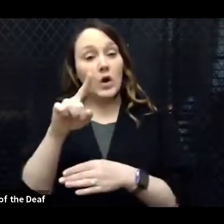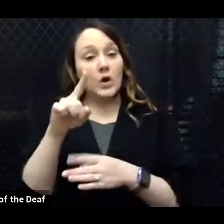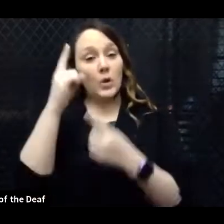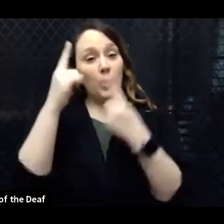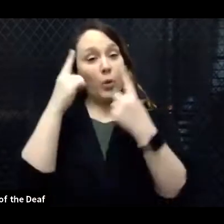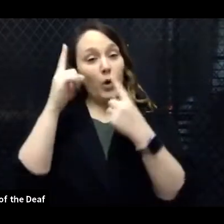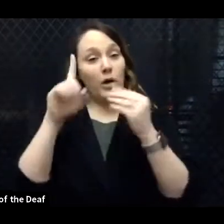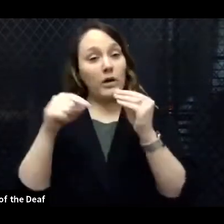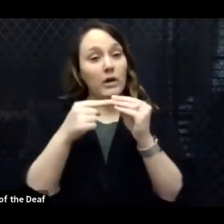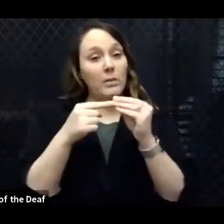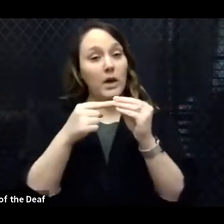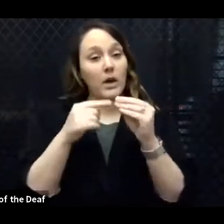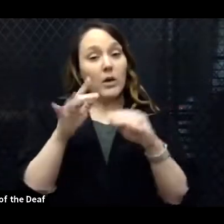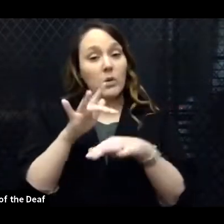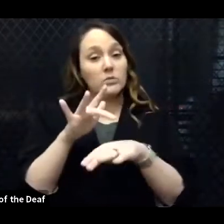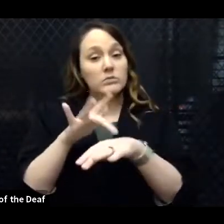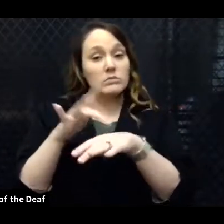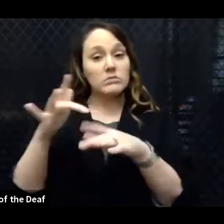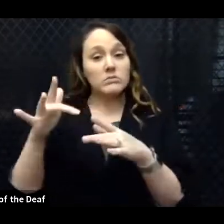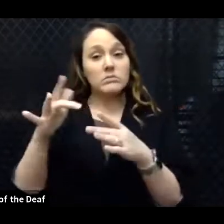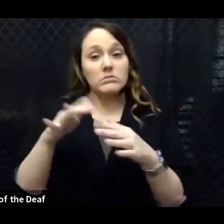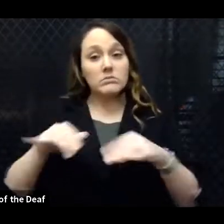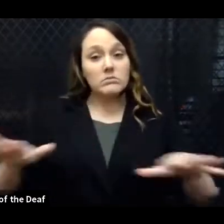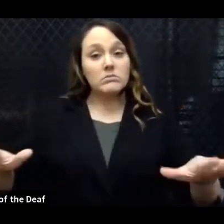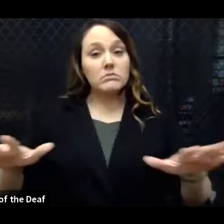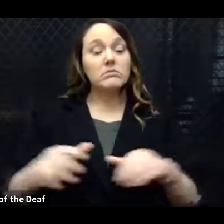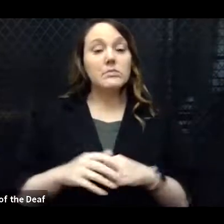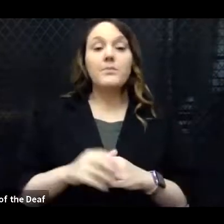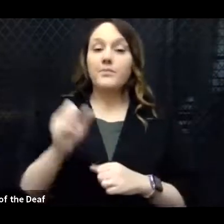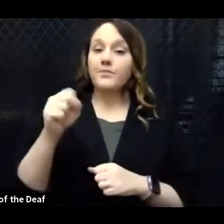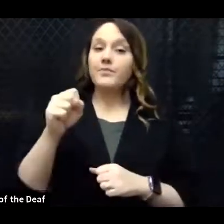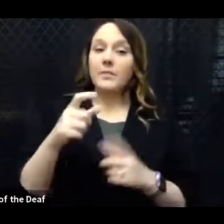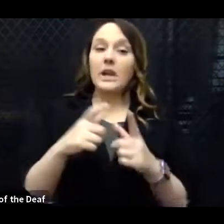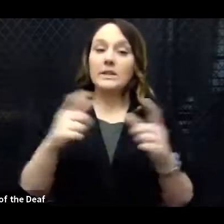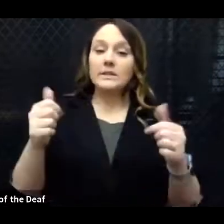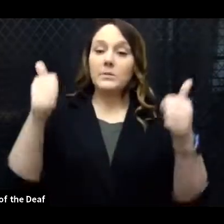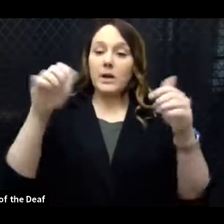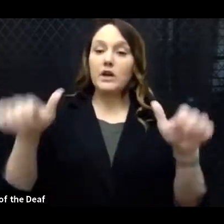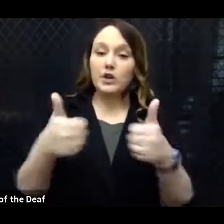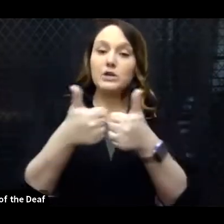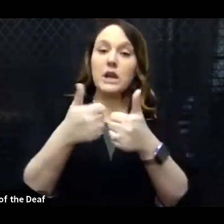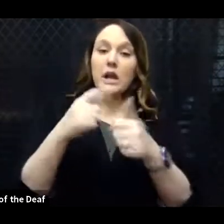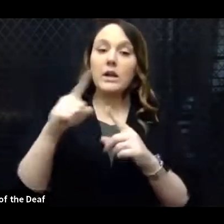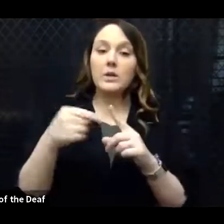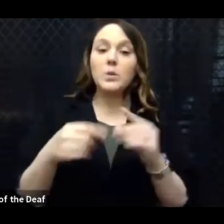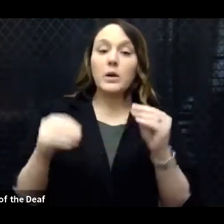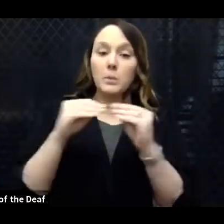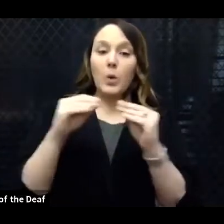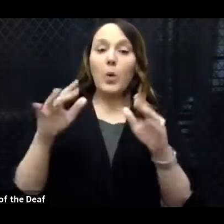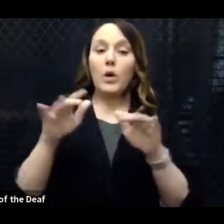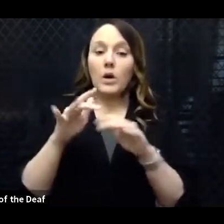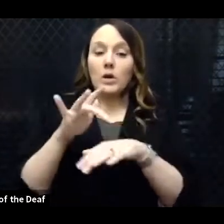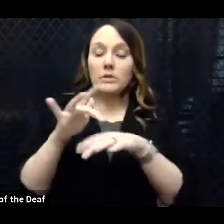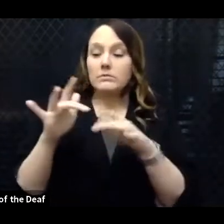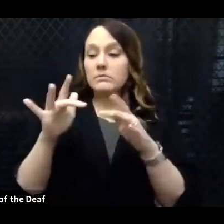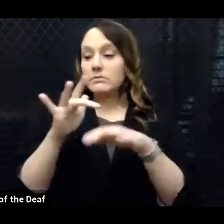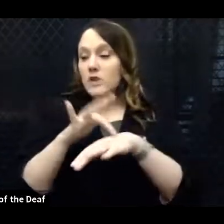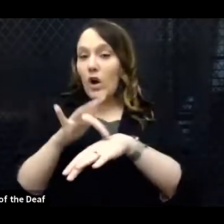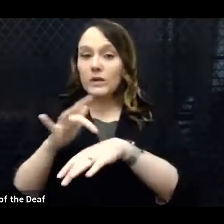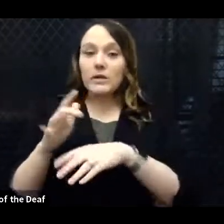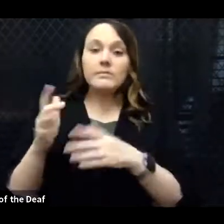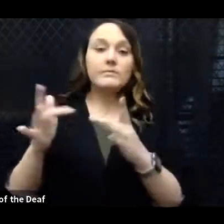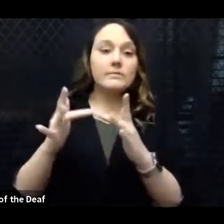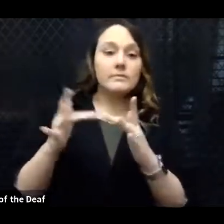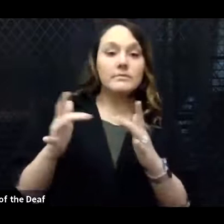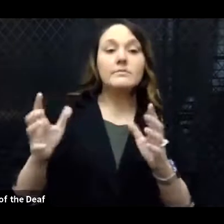contact tracing? It does present a bigger challenge for us when we have more potential contacts to a case.